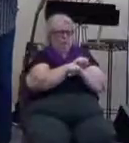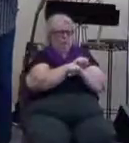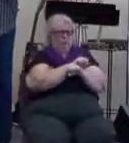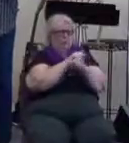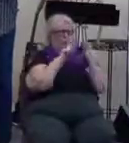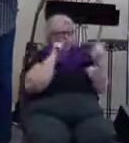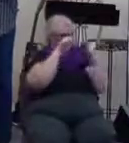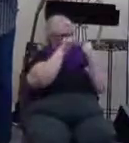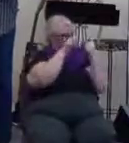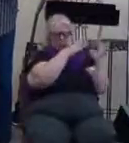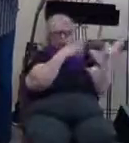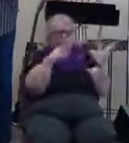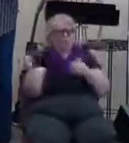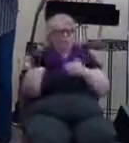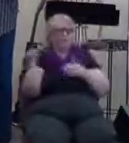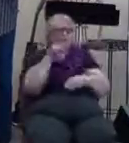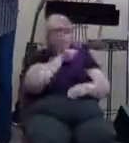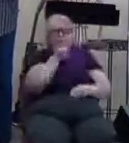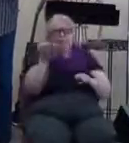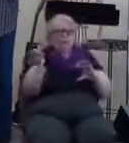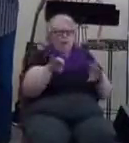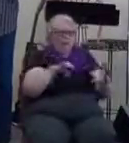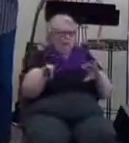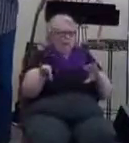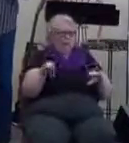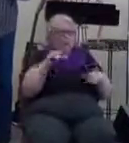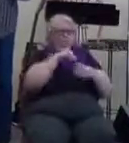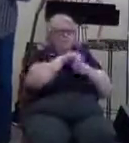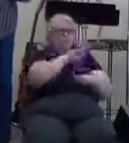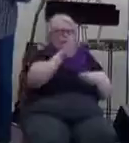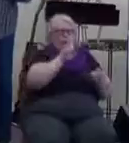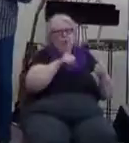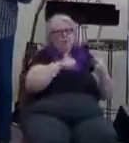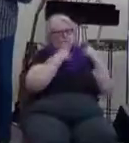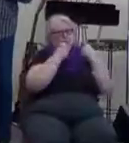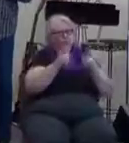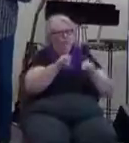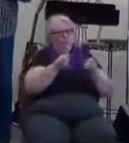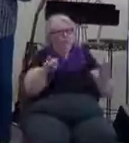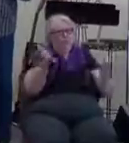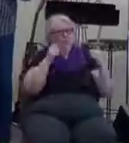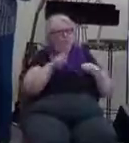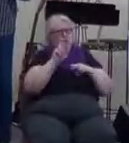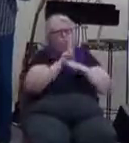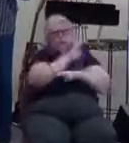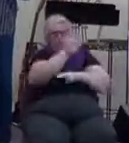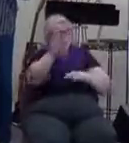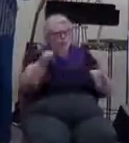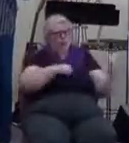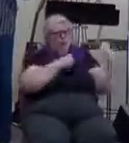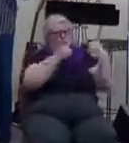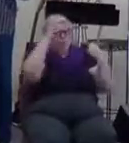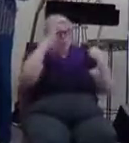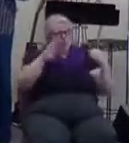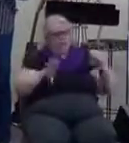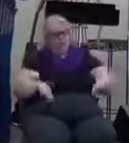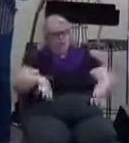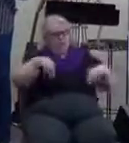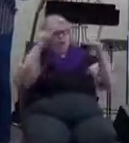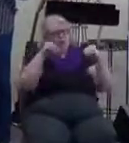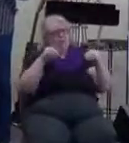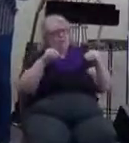you carry it out in your strength that you have. And when you step out in the strength you have, God will pick it up and take it on